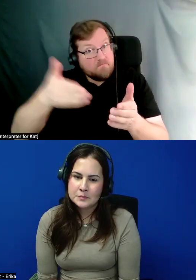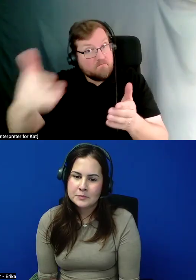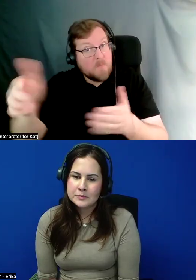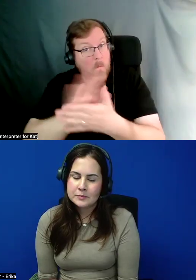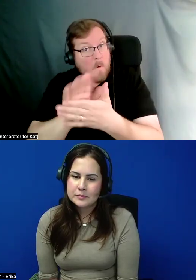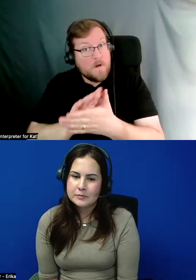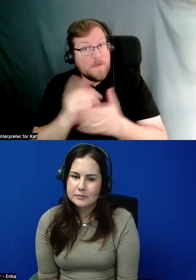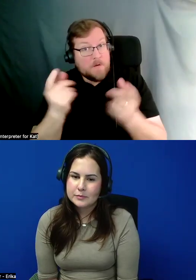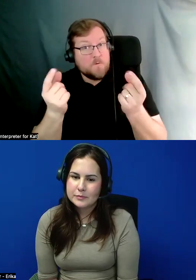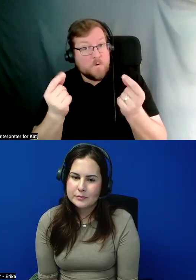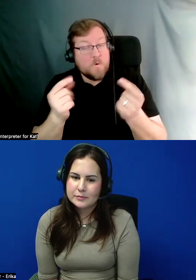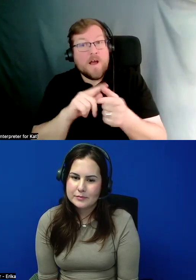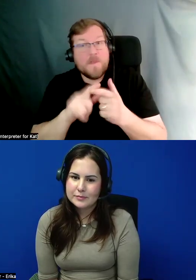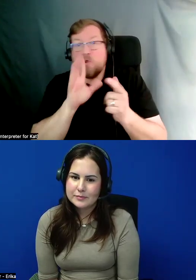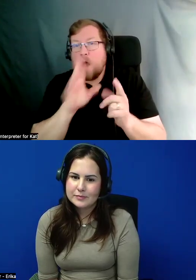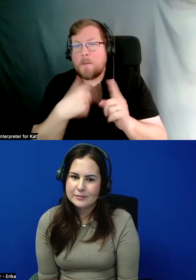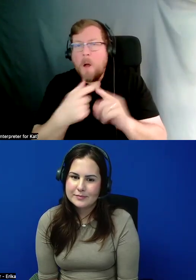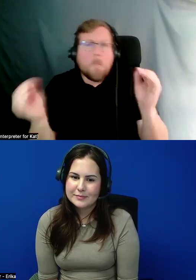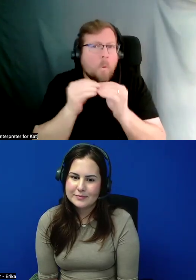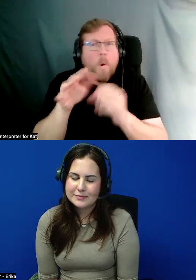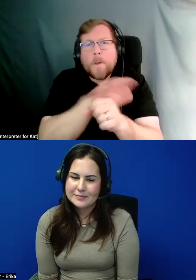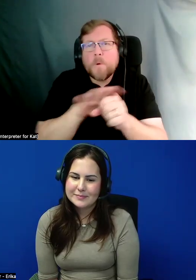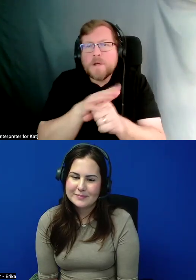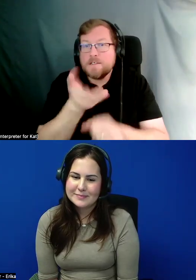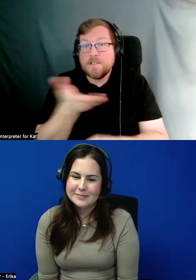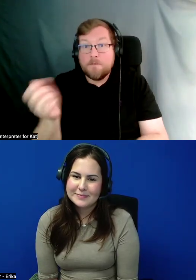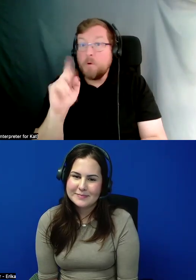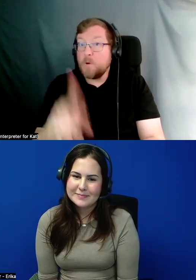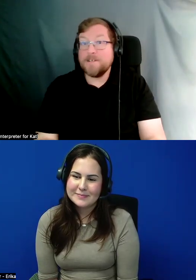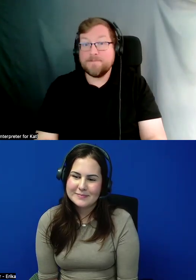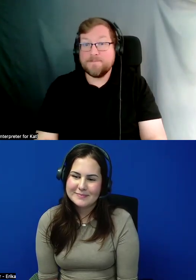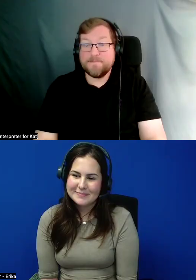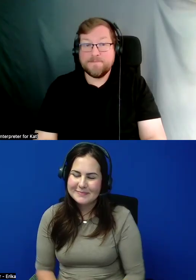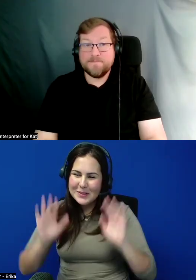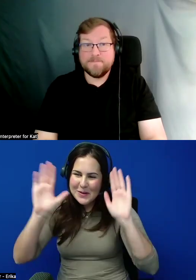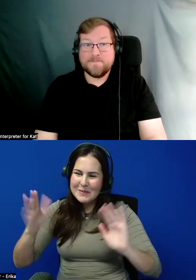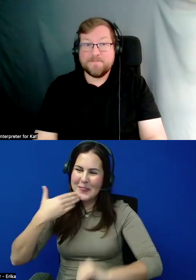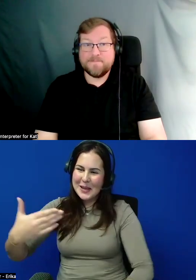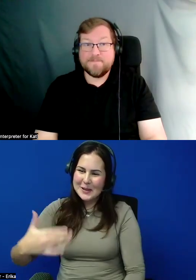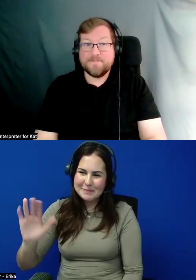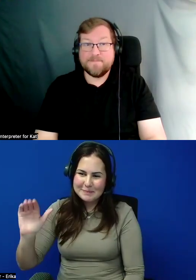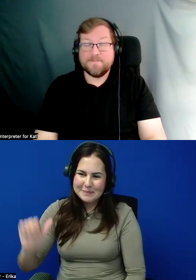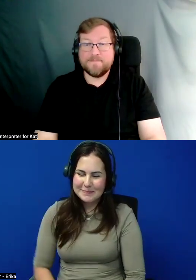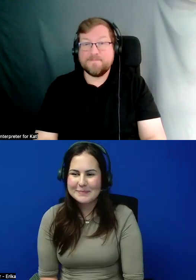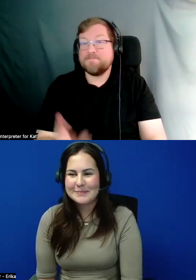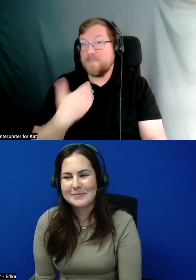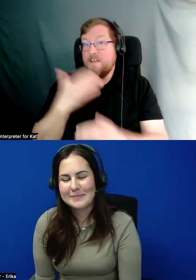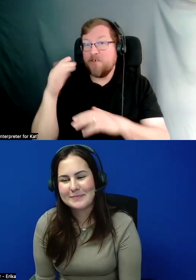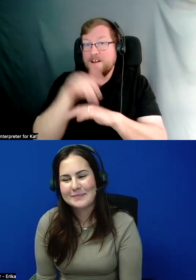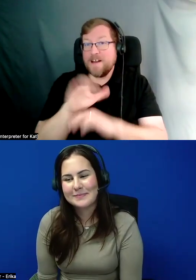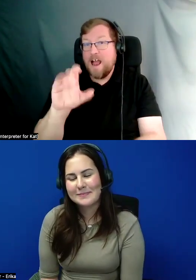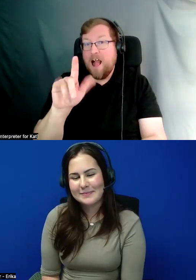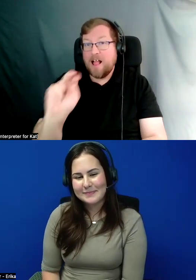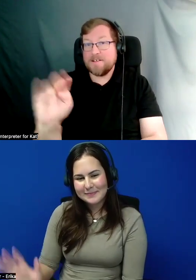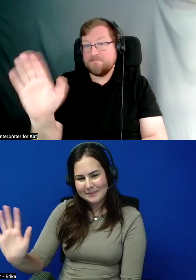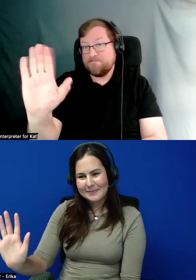you direct and talk about more location wide. Excellent. Thank you. All right. Have a good night, Colin. You